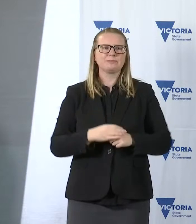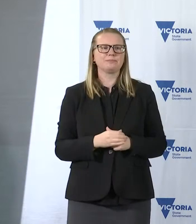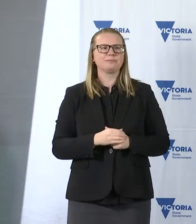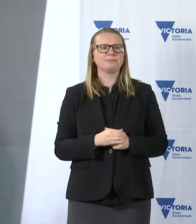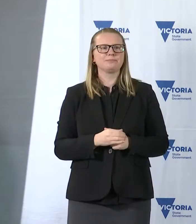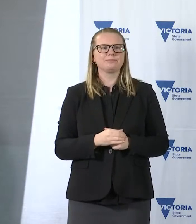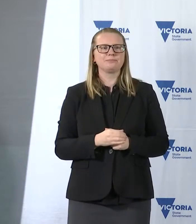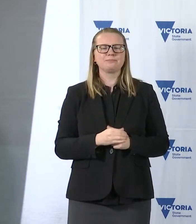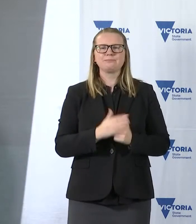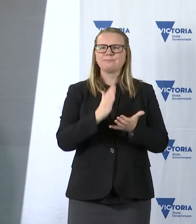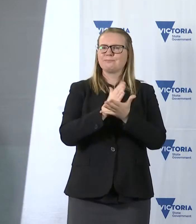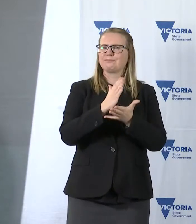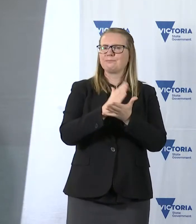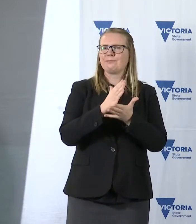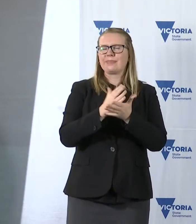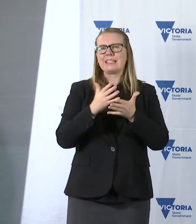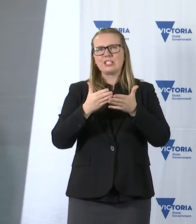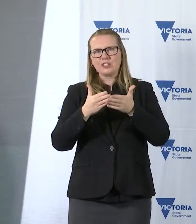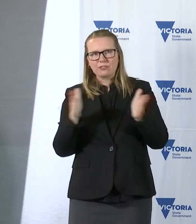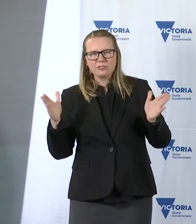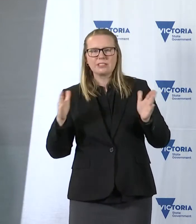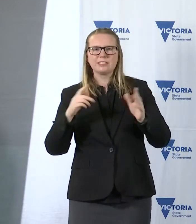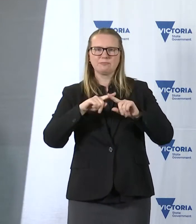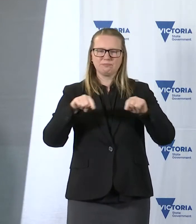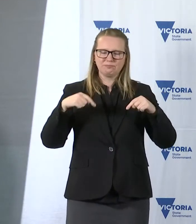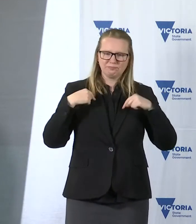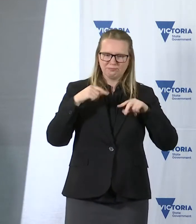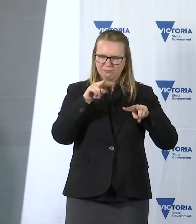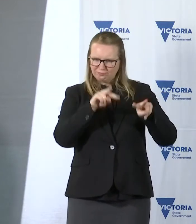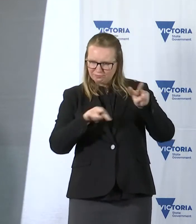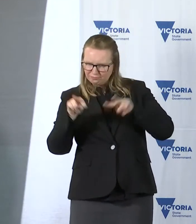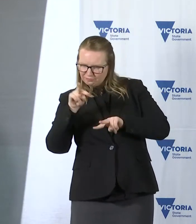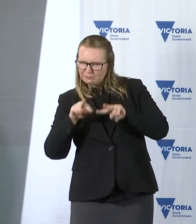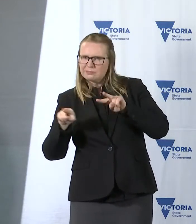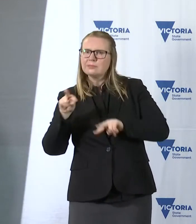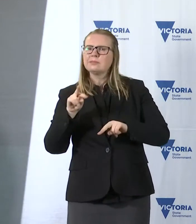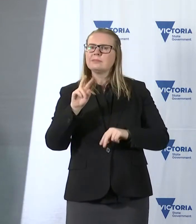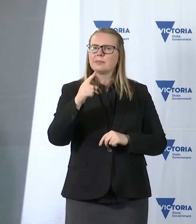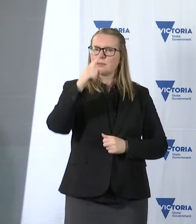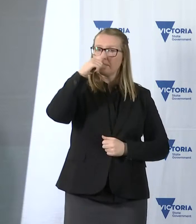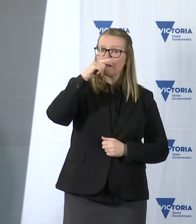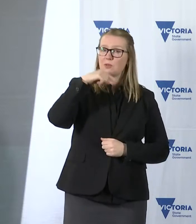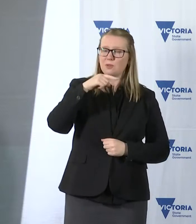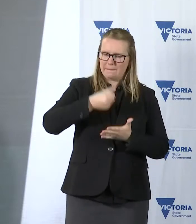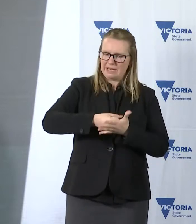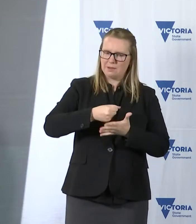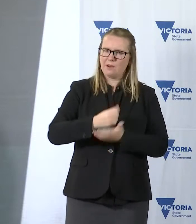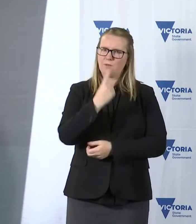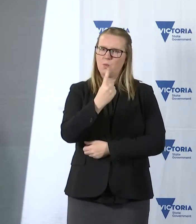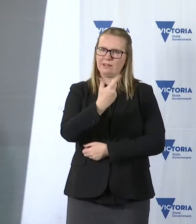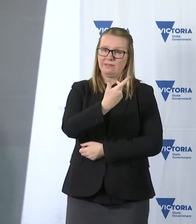does in general have a look about it that people who've had at least one vaccine